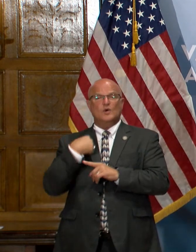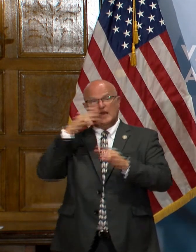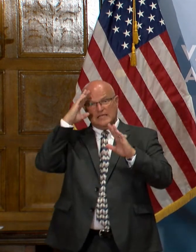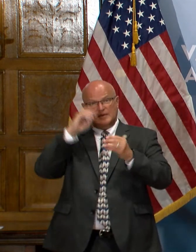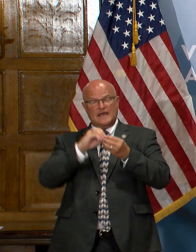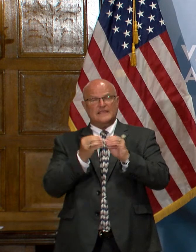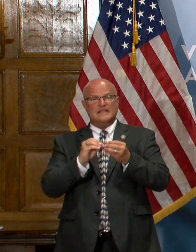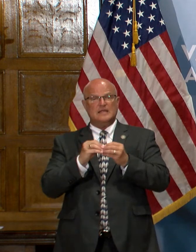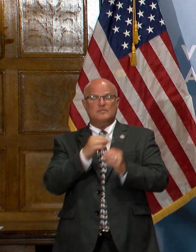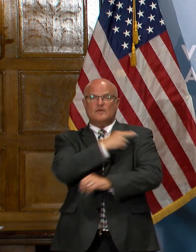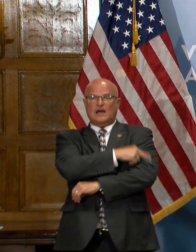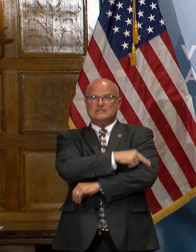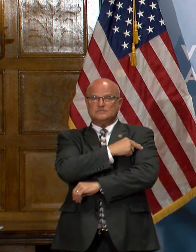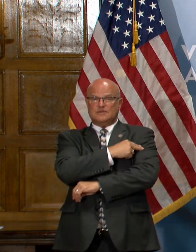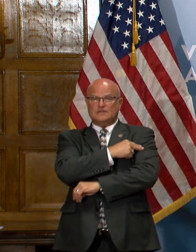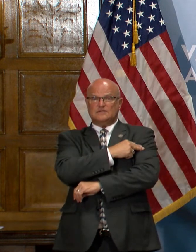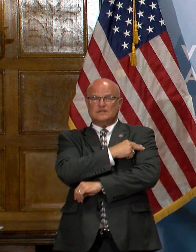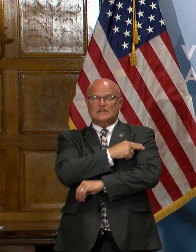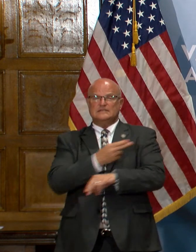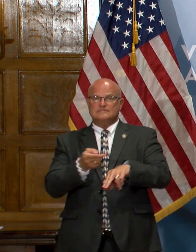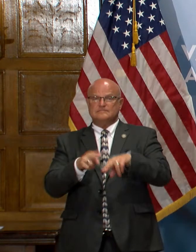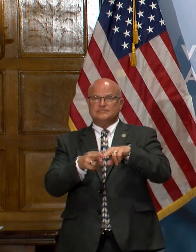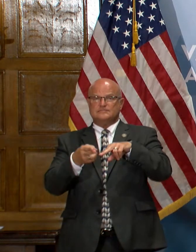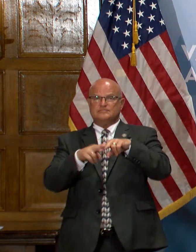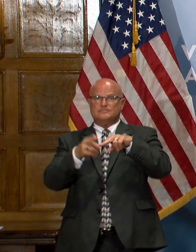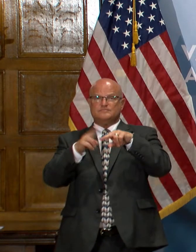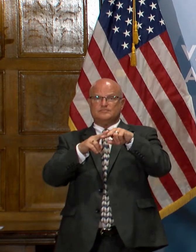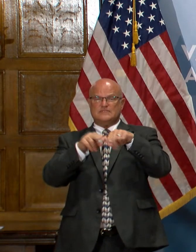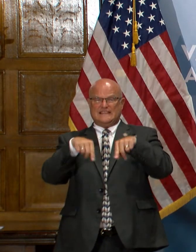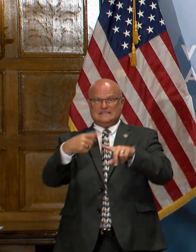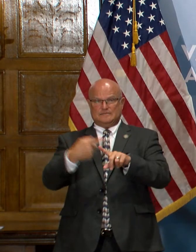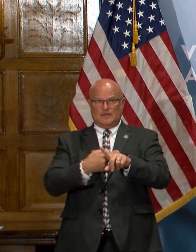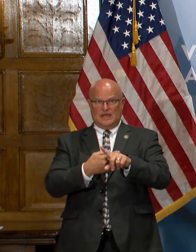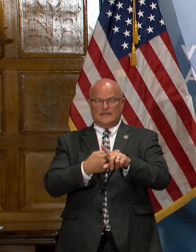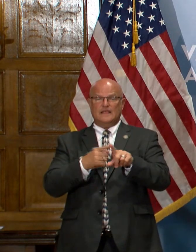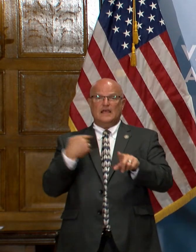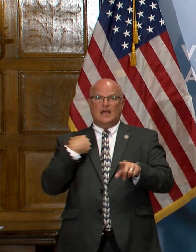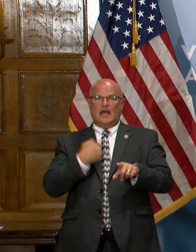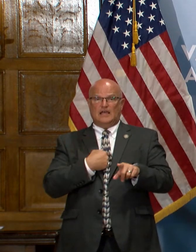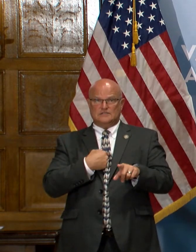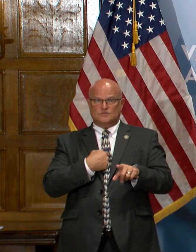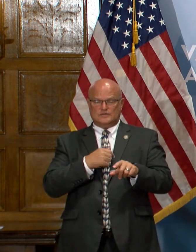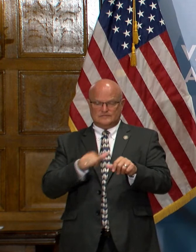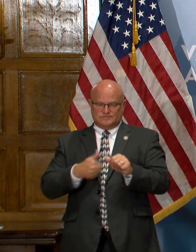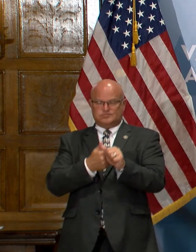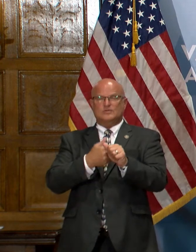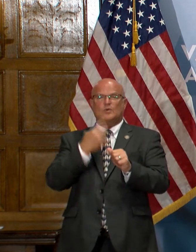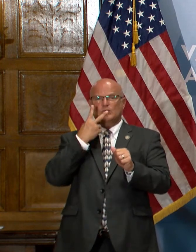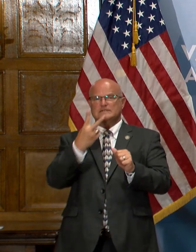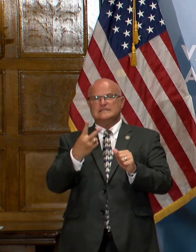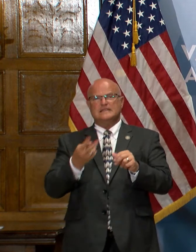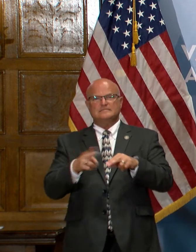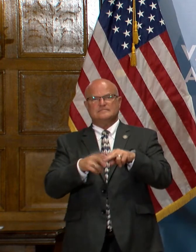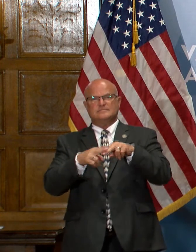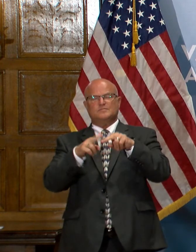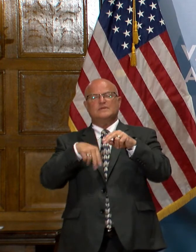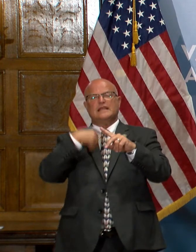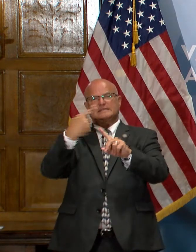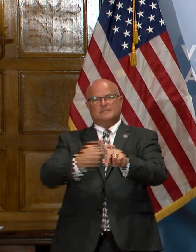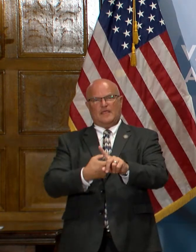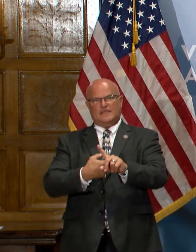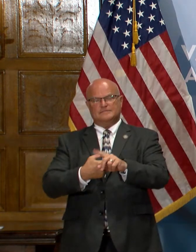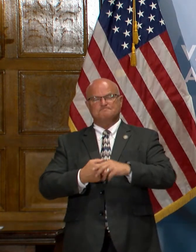number of hospitalizations to go up further for this month as we backfill, and will continue to go up in the next